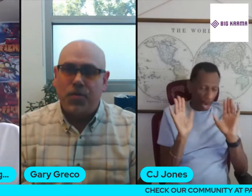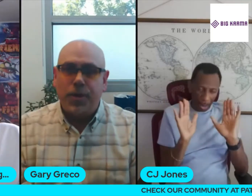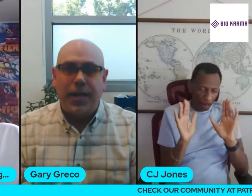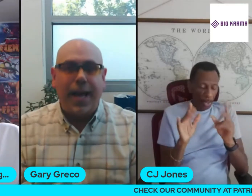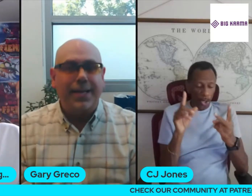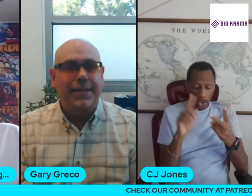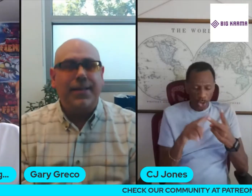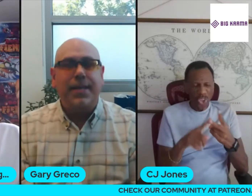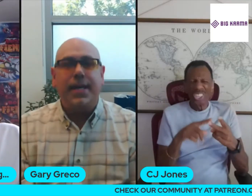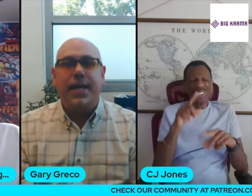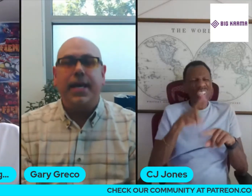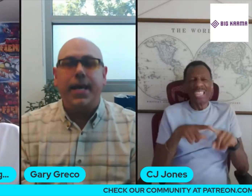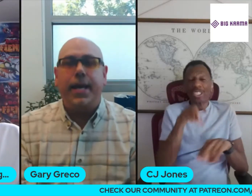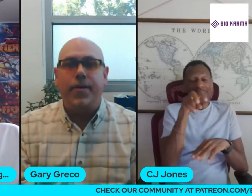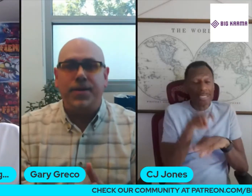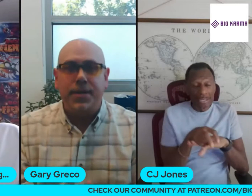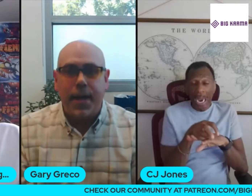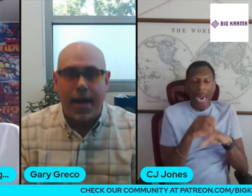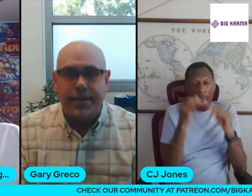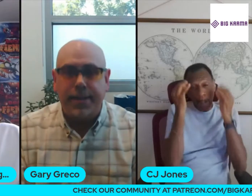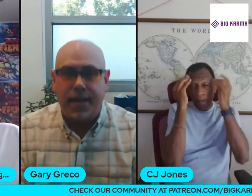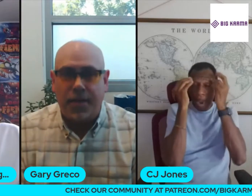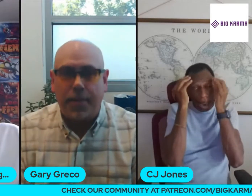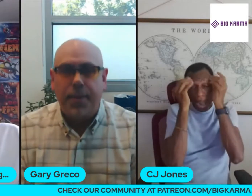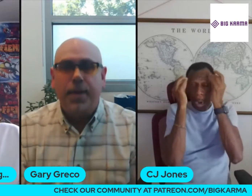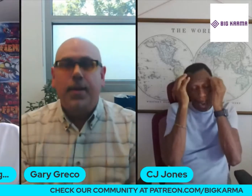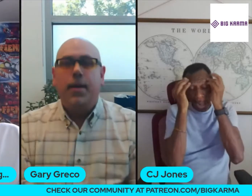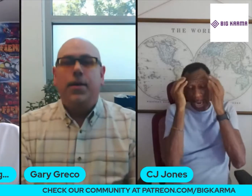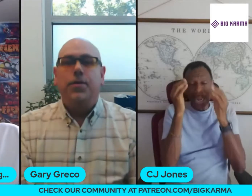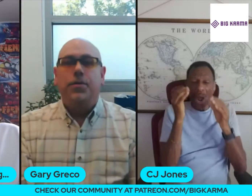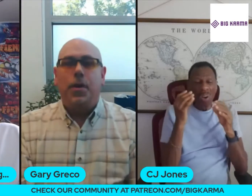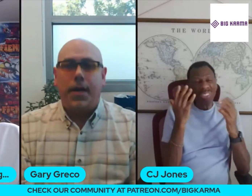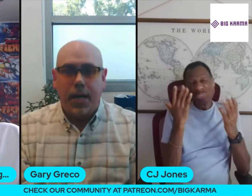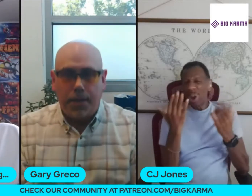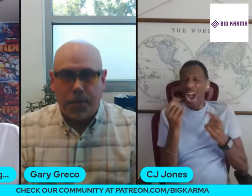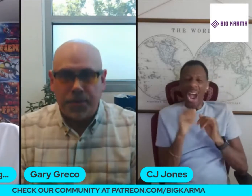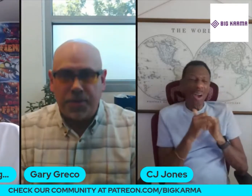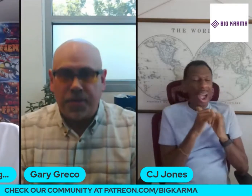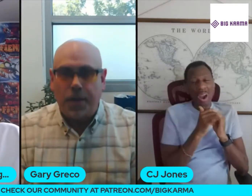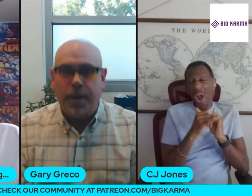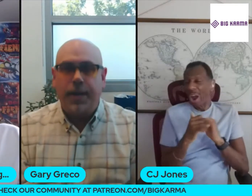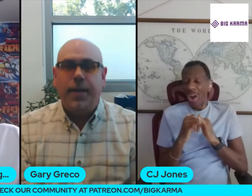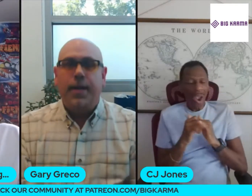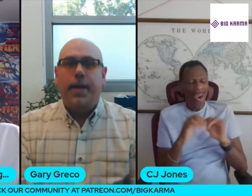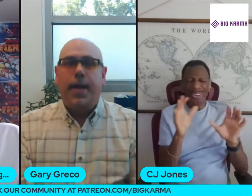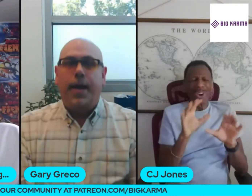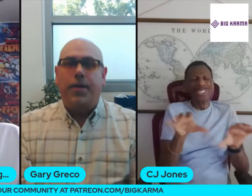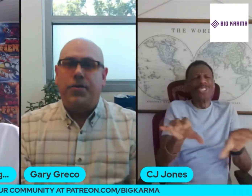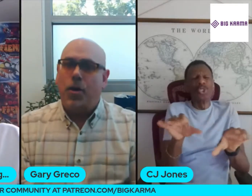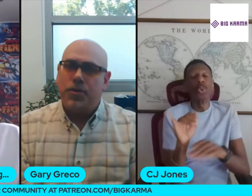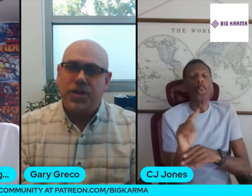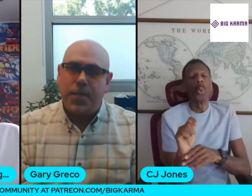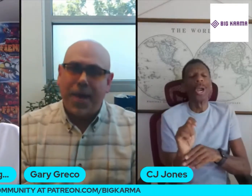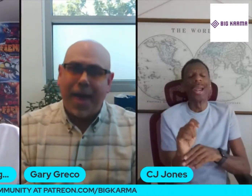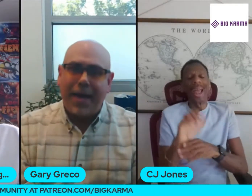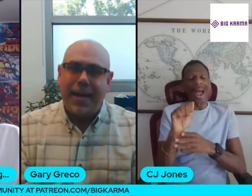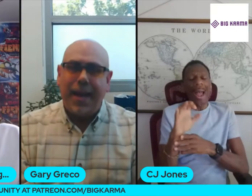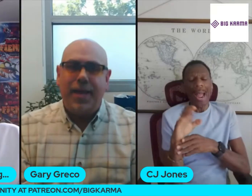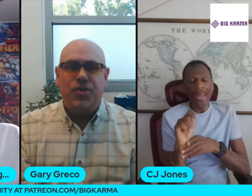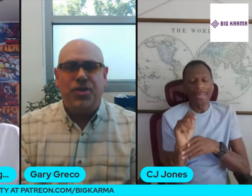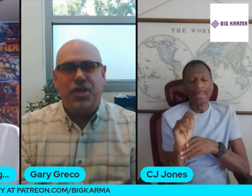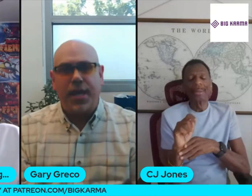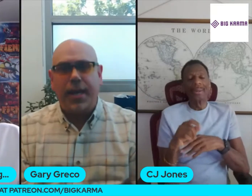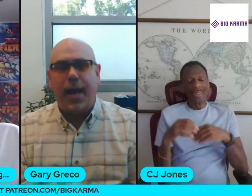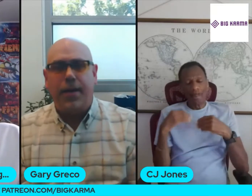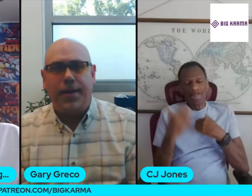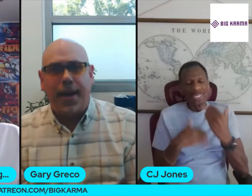people must realize the key here is not to give up. Keep persevering. Don't sit back